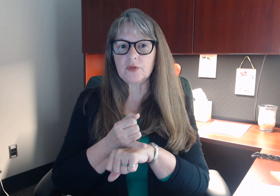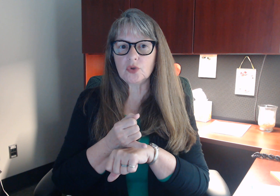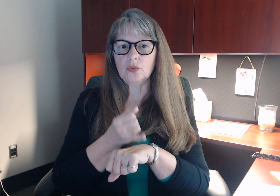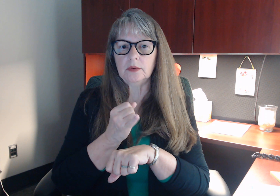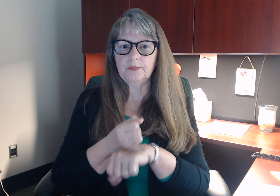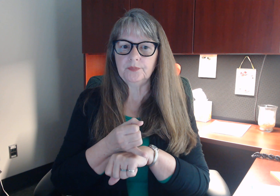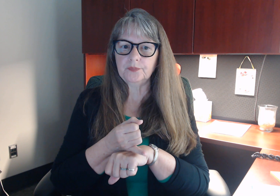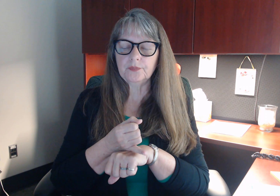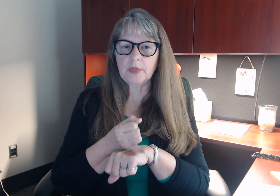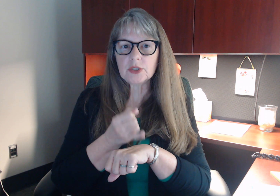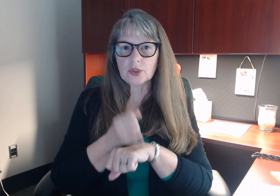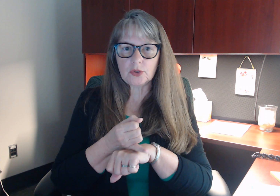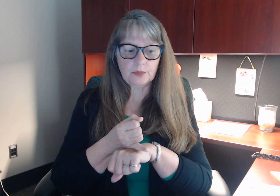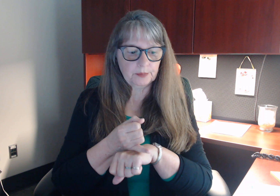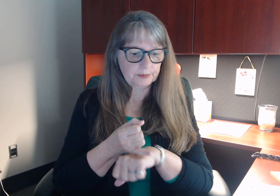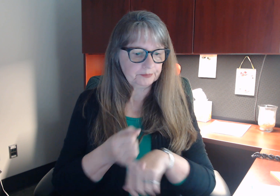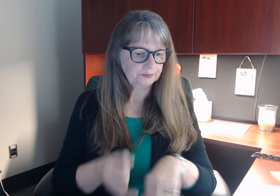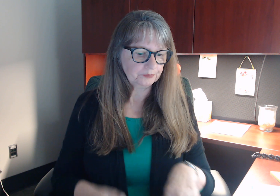school institute.